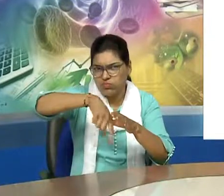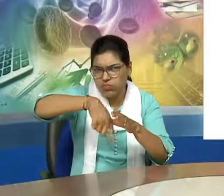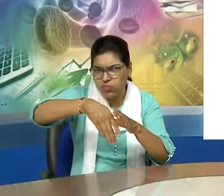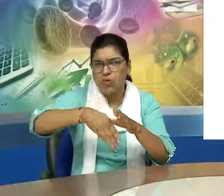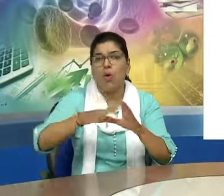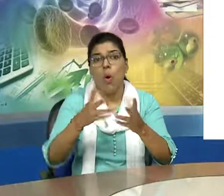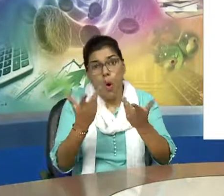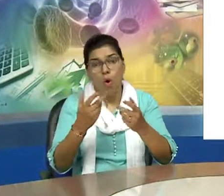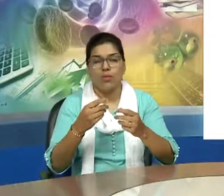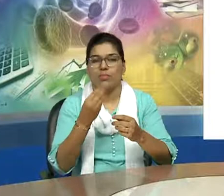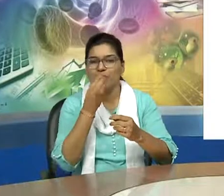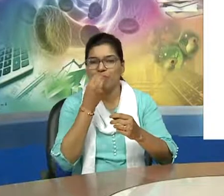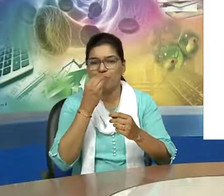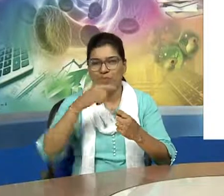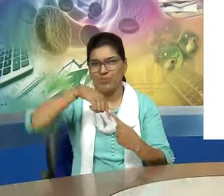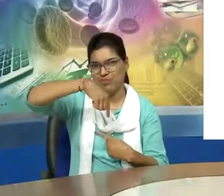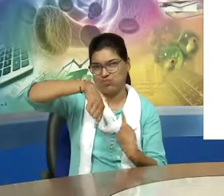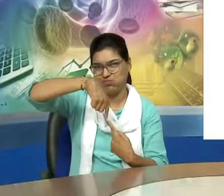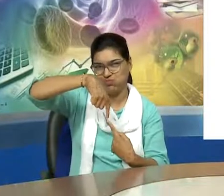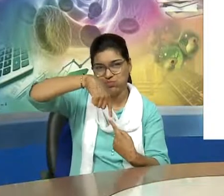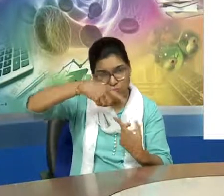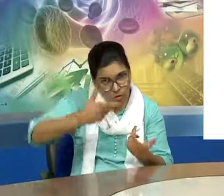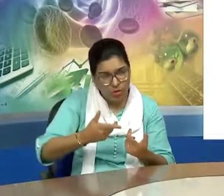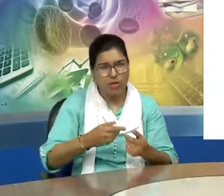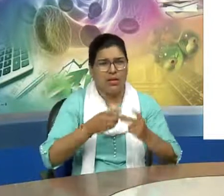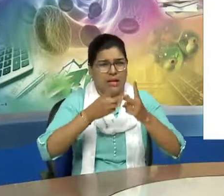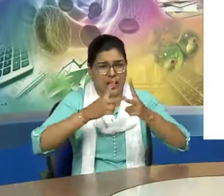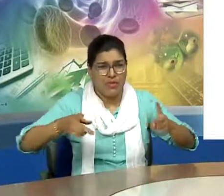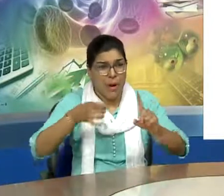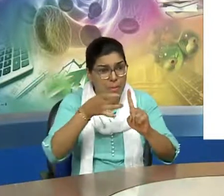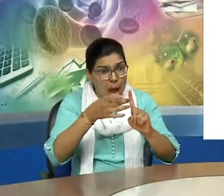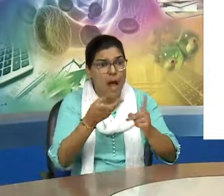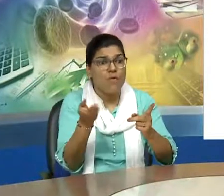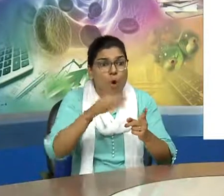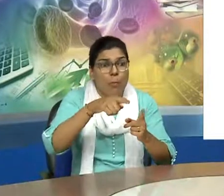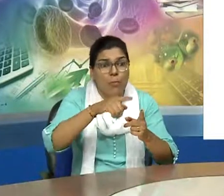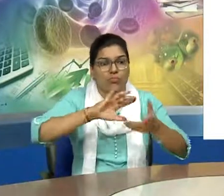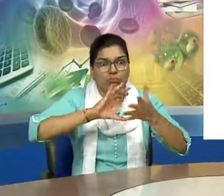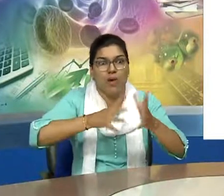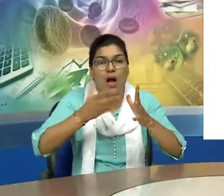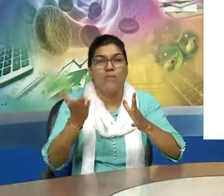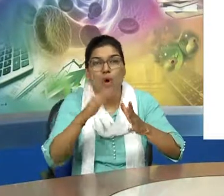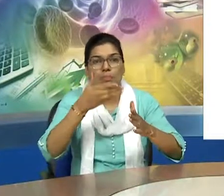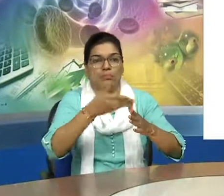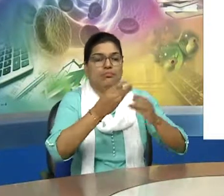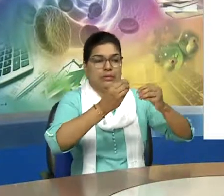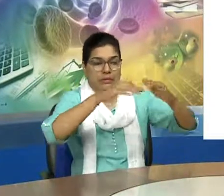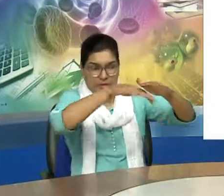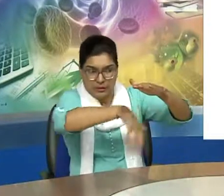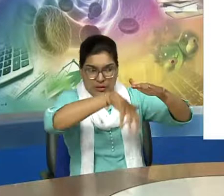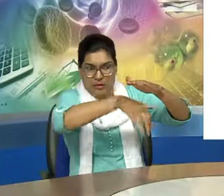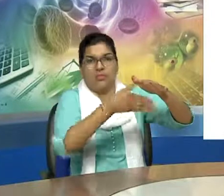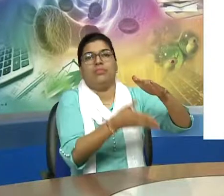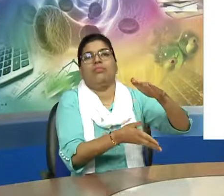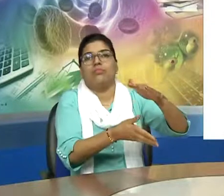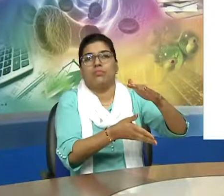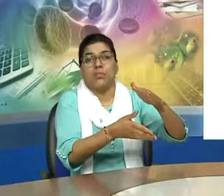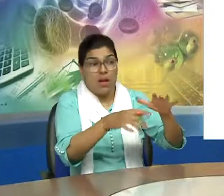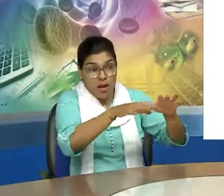electrical items, the washing machine which we have at our home, the mixer, the grinder, all these machines. In